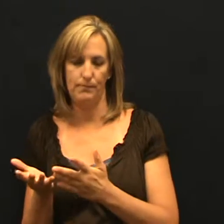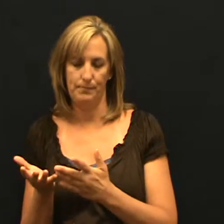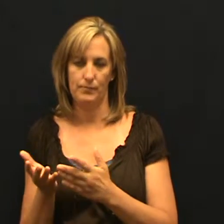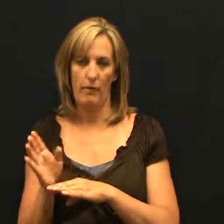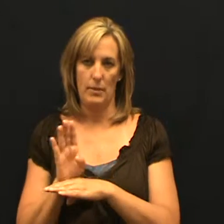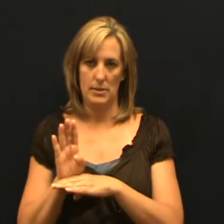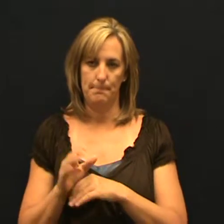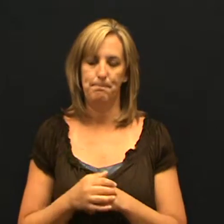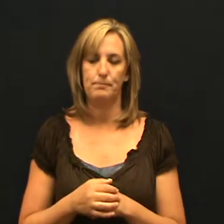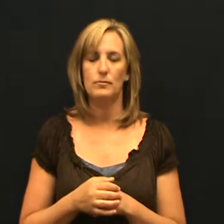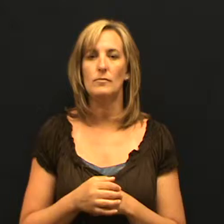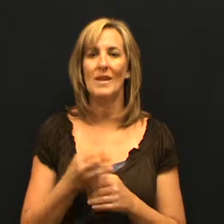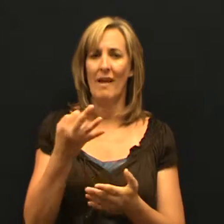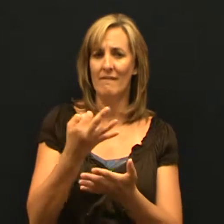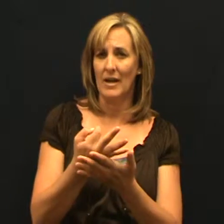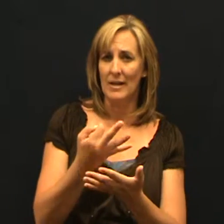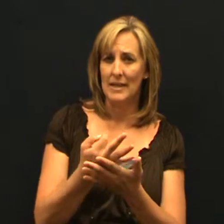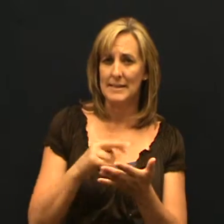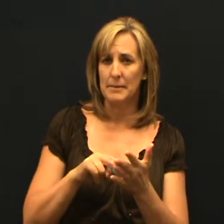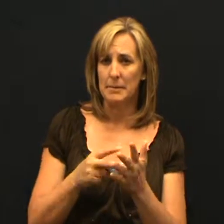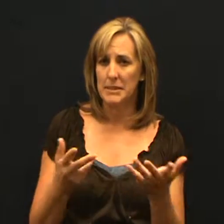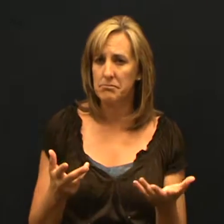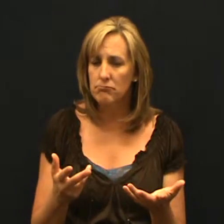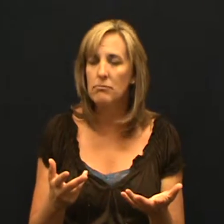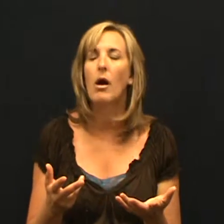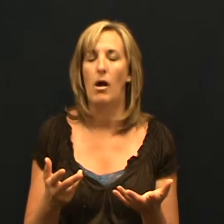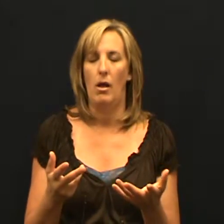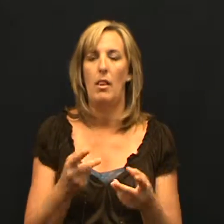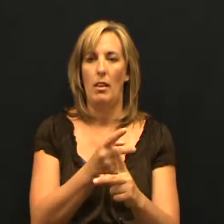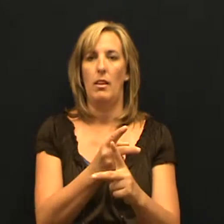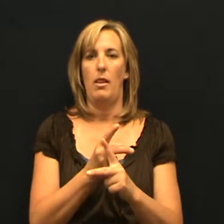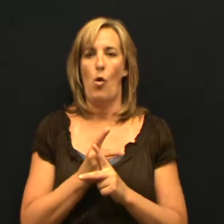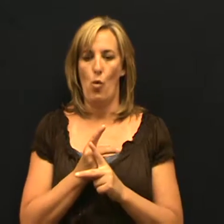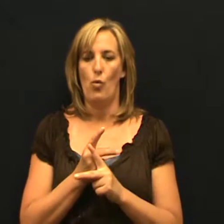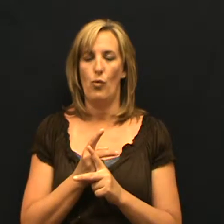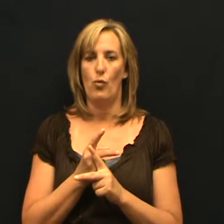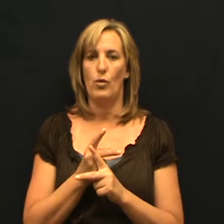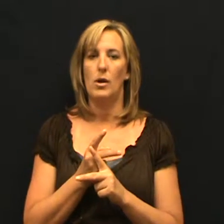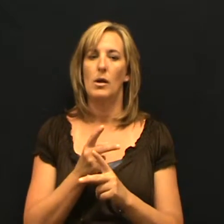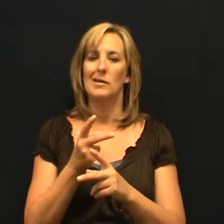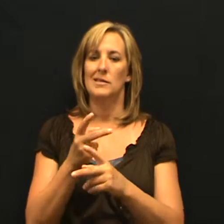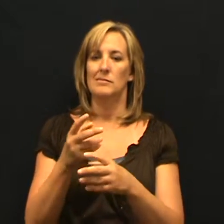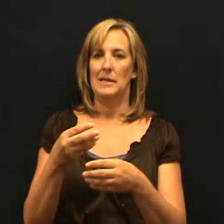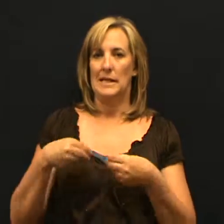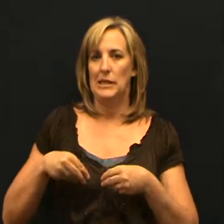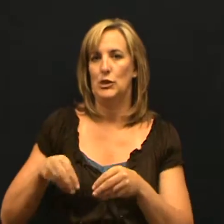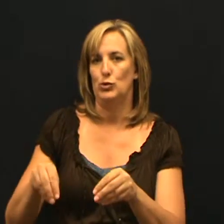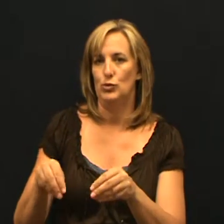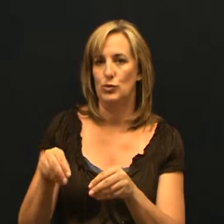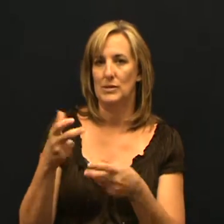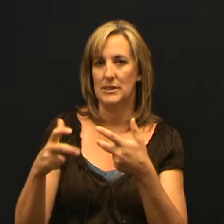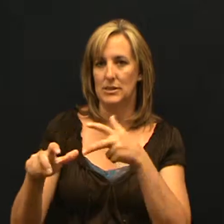out loans or issue stock and that kind of stuff, or when we repay those loans or retire the stock, et cetera, et